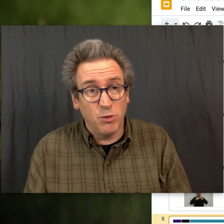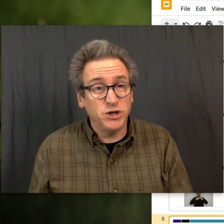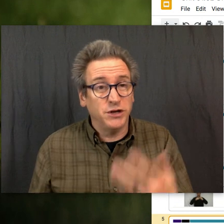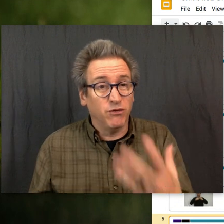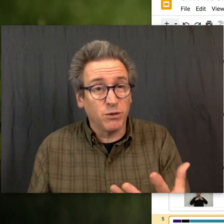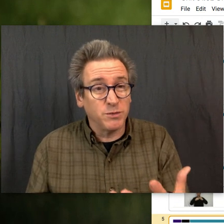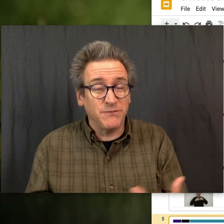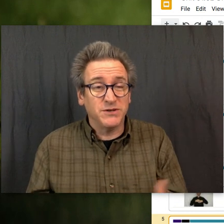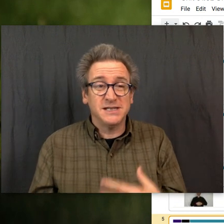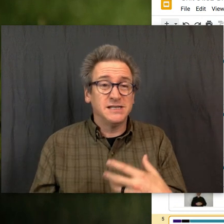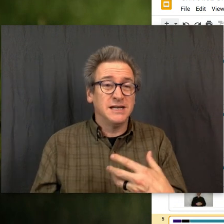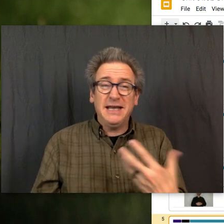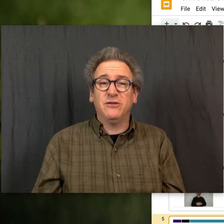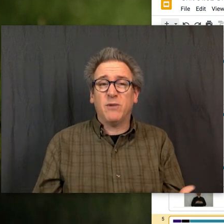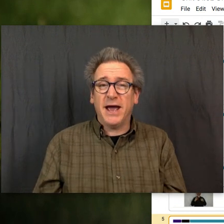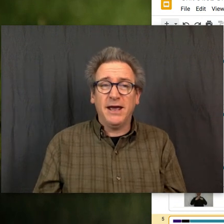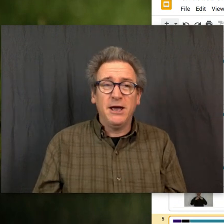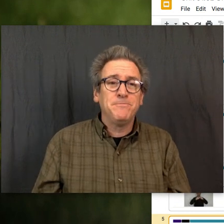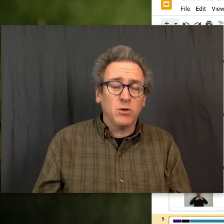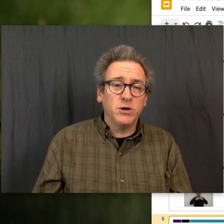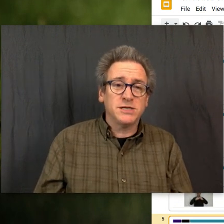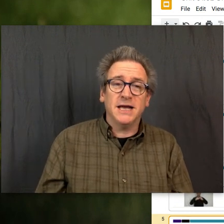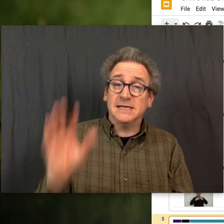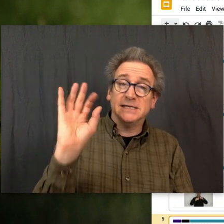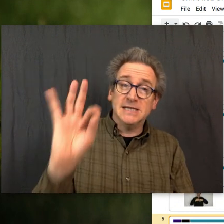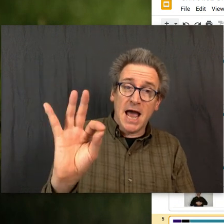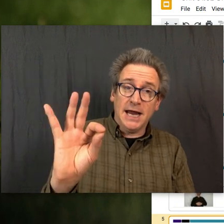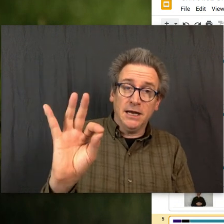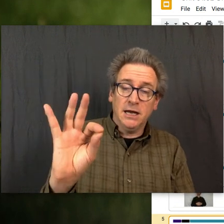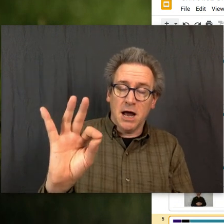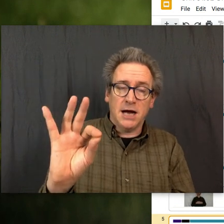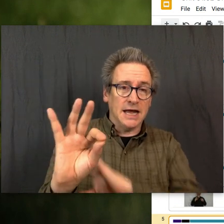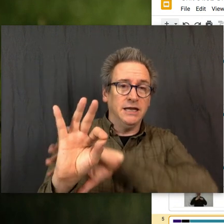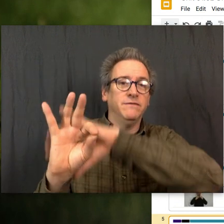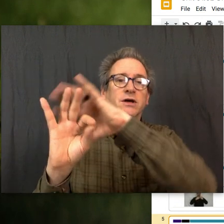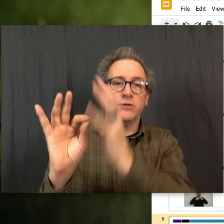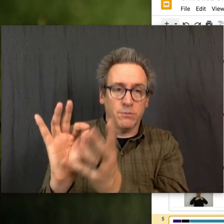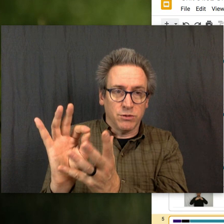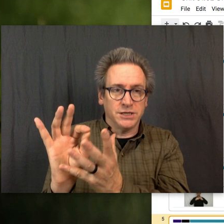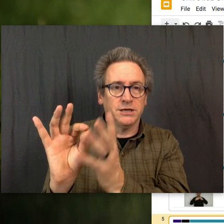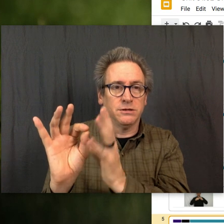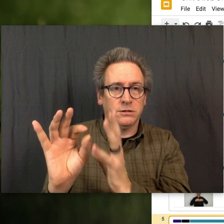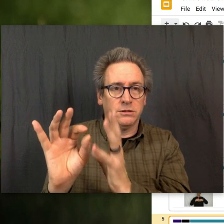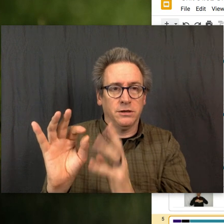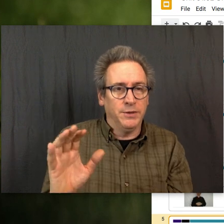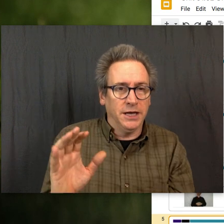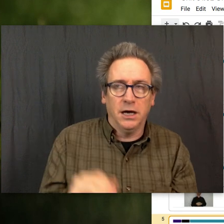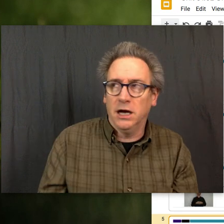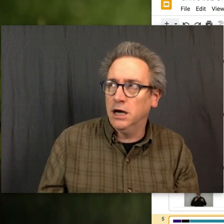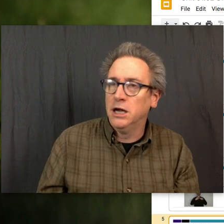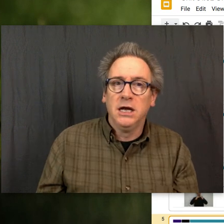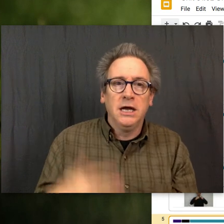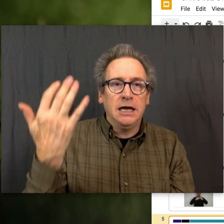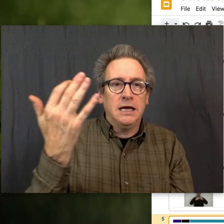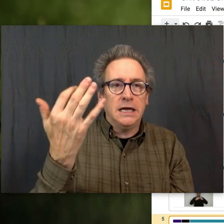so pushing forward was emphasis. Either way, what you're saying is it's 9, not any of the other numbers that it could be.